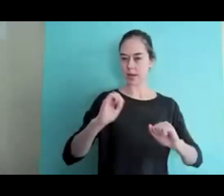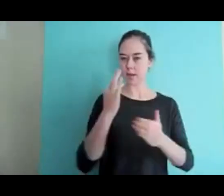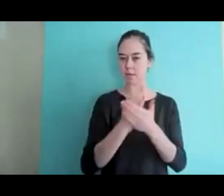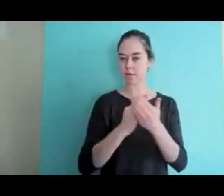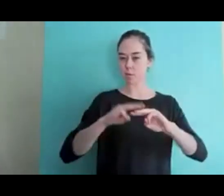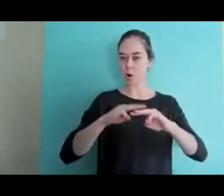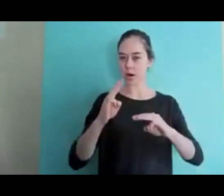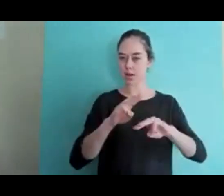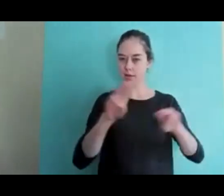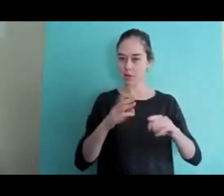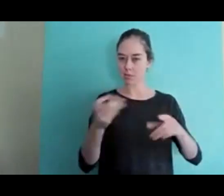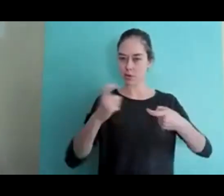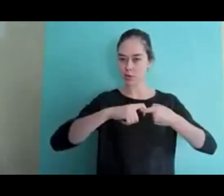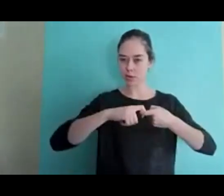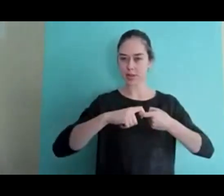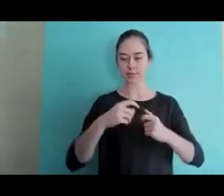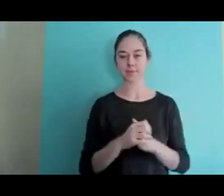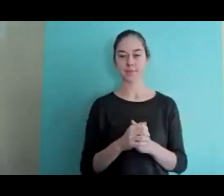Yeah. Take your time. That's fine.